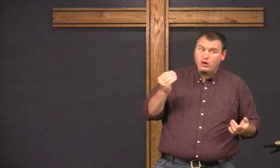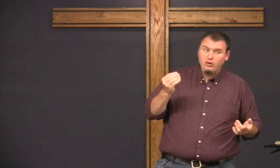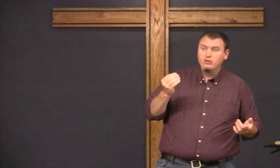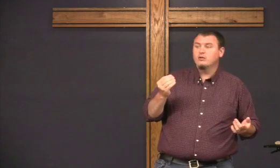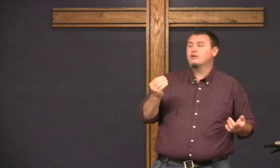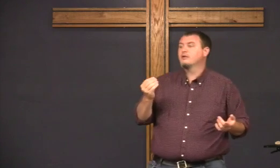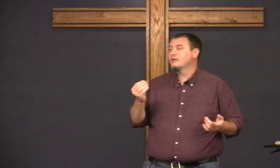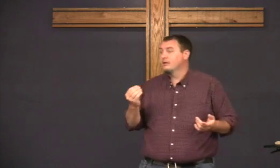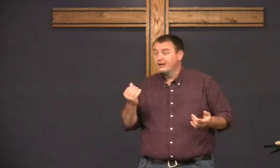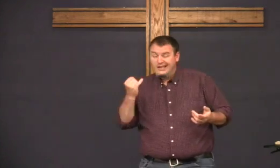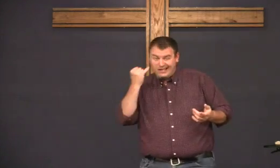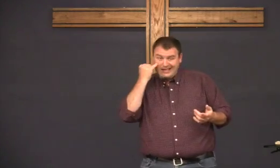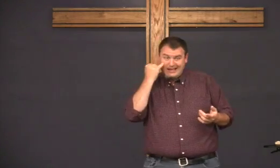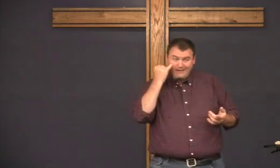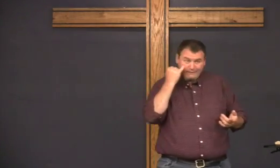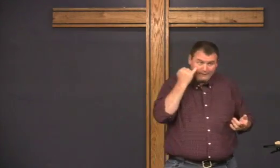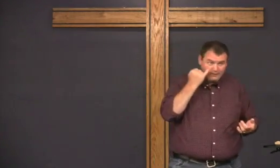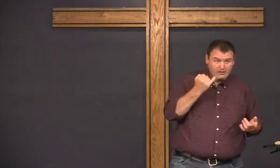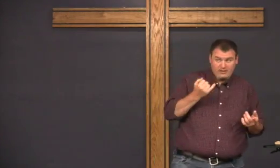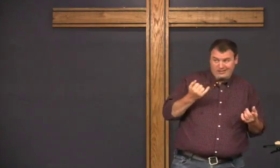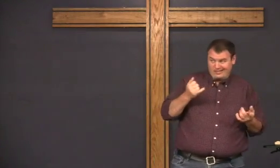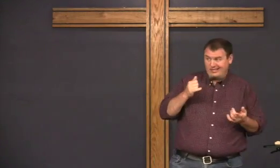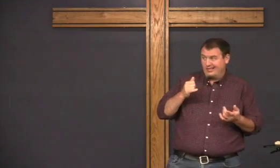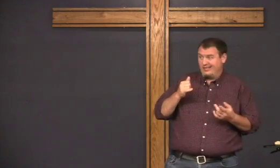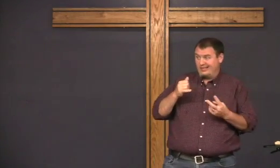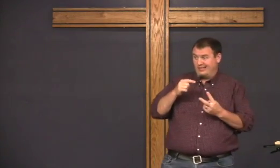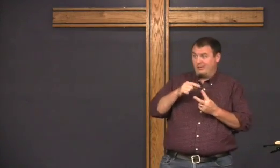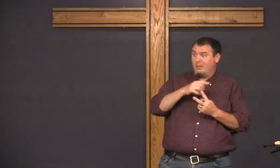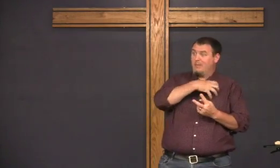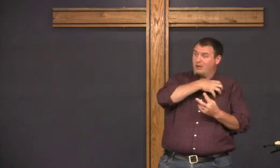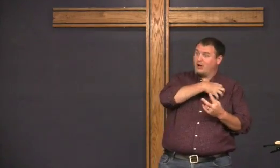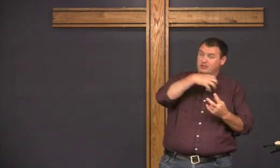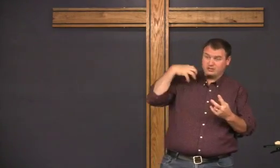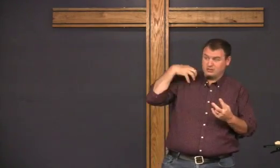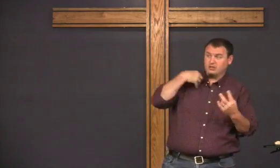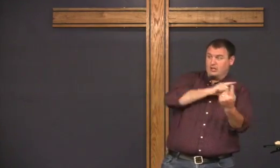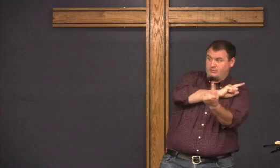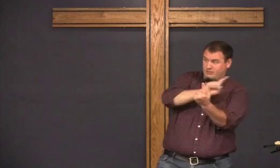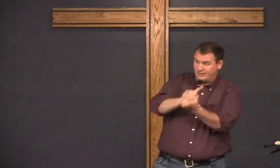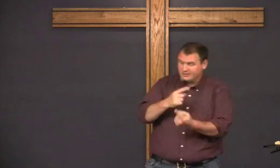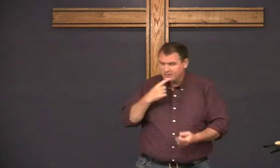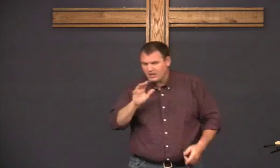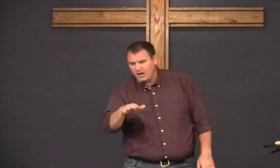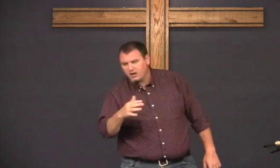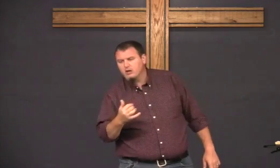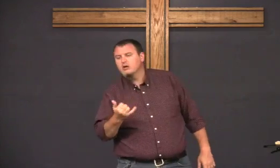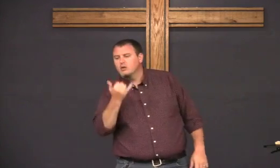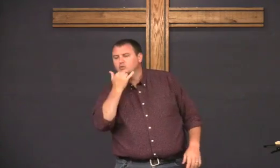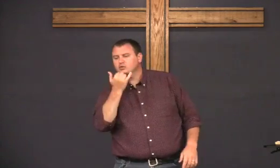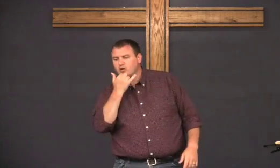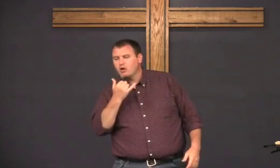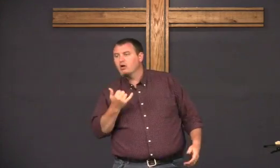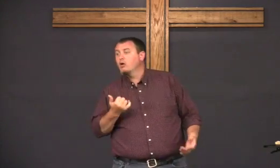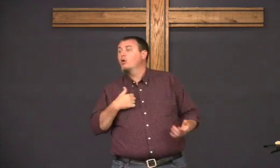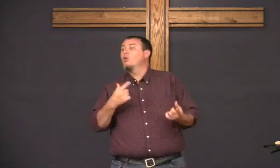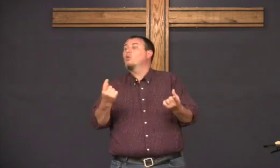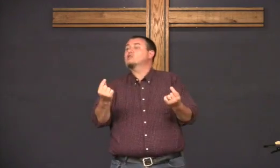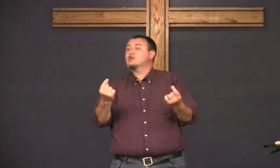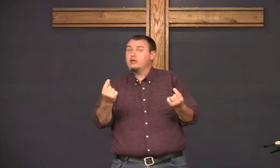So, if my boss comes to me and says, what's wrong? What should I